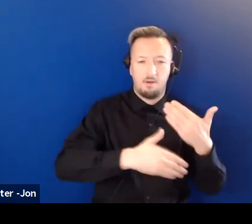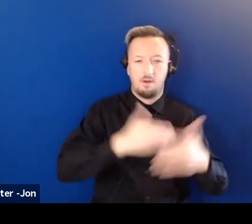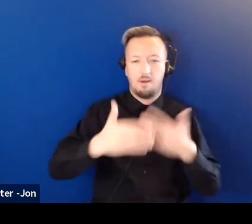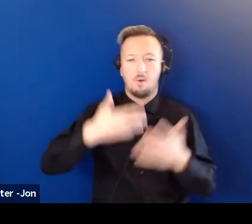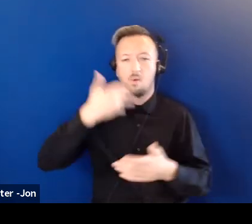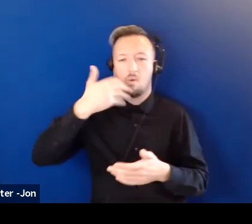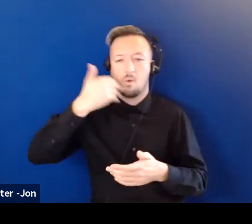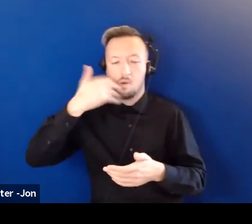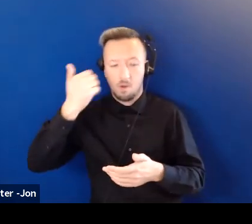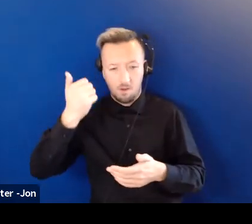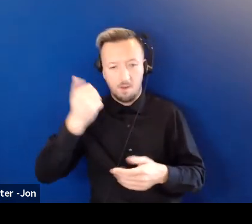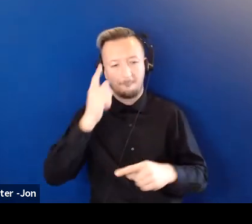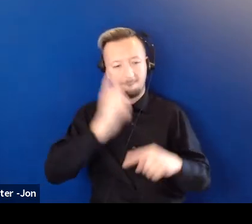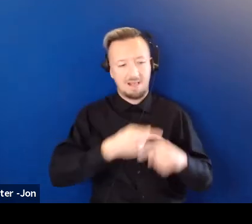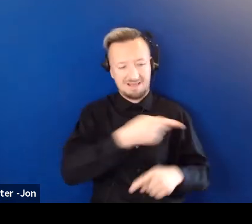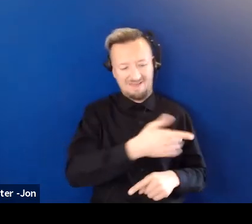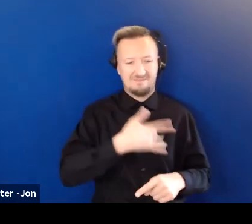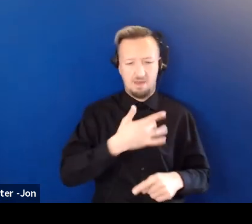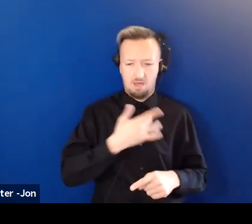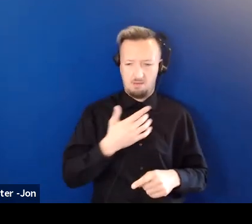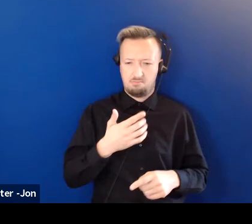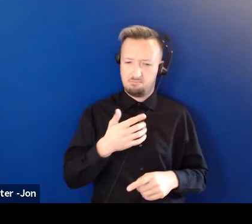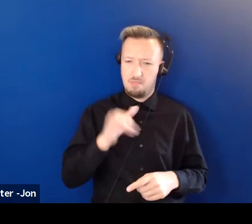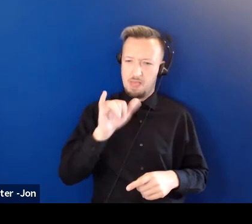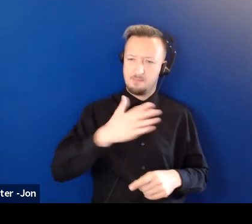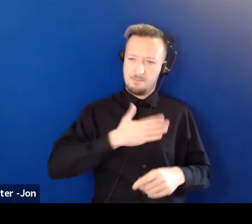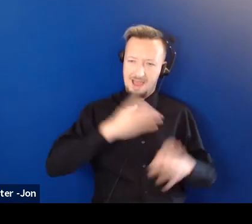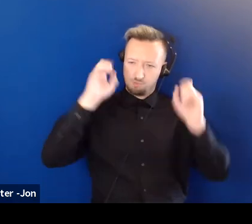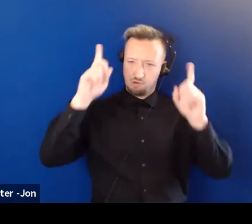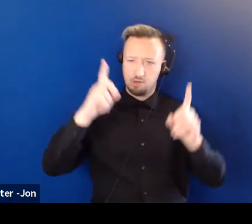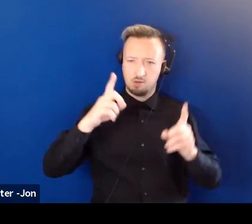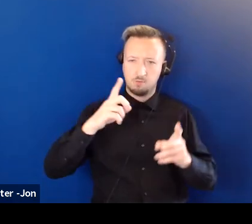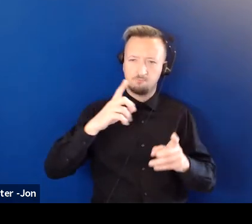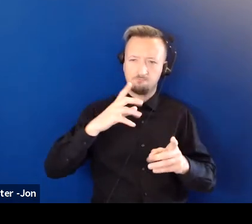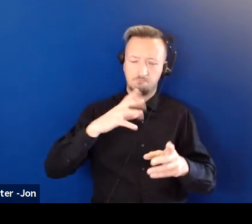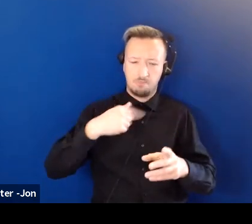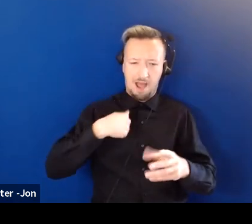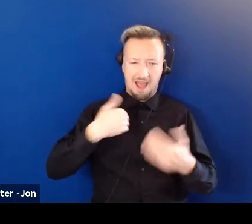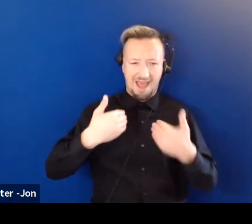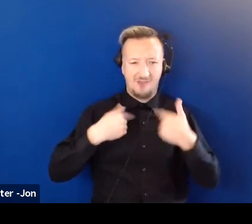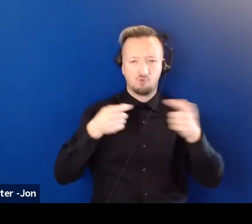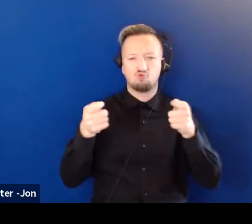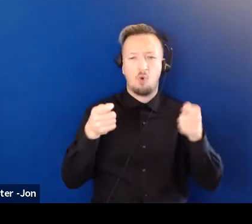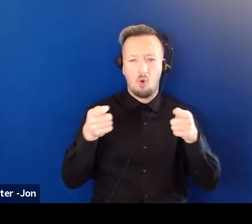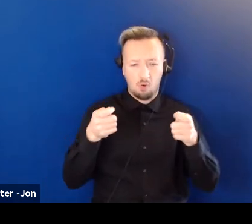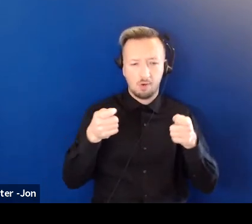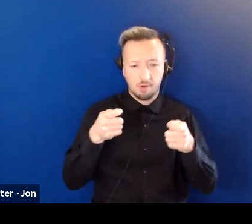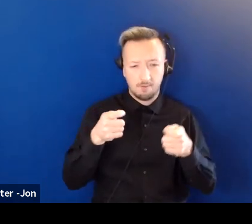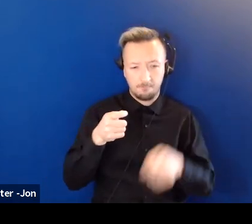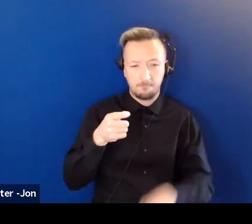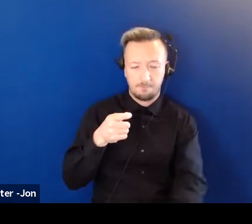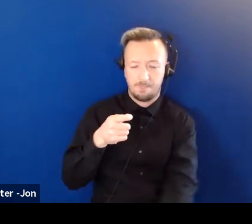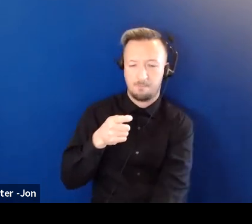to their educational and vocational goals. So that brings me to the third point of understanding